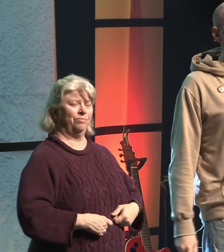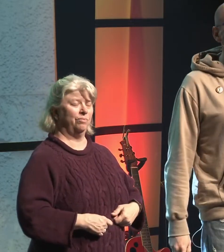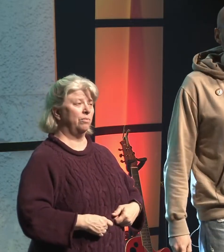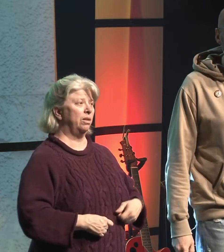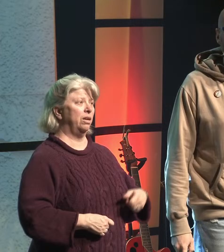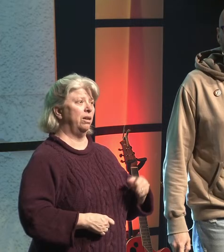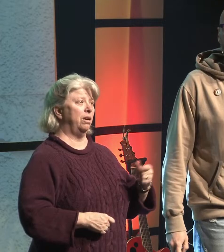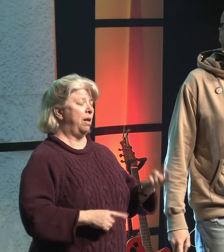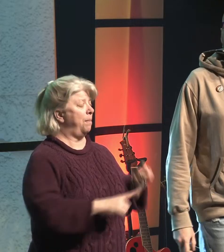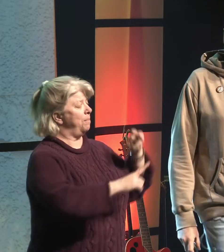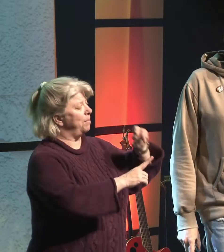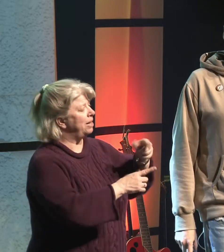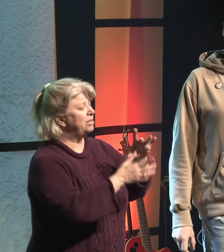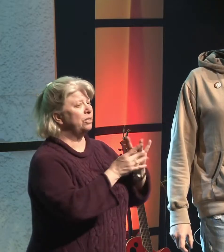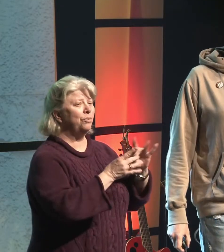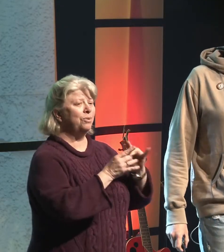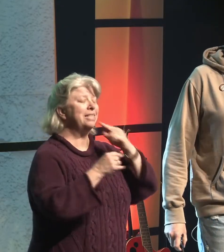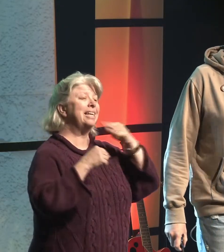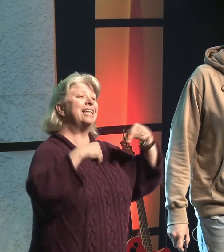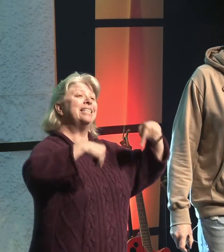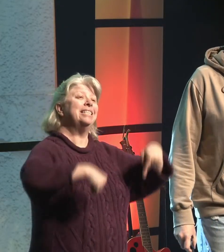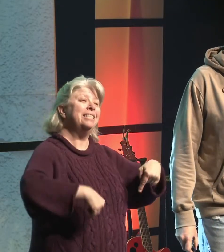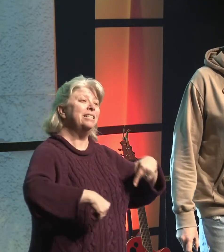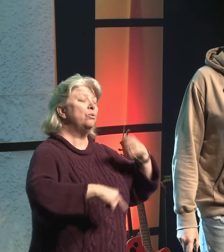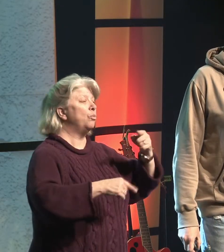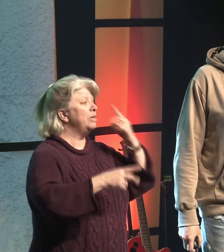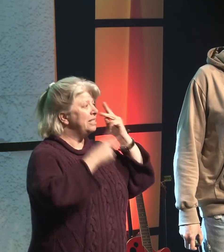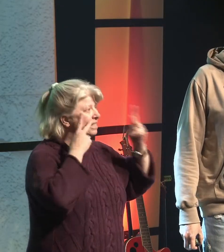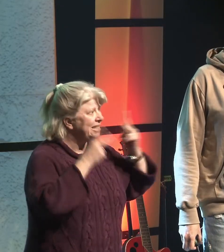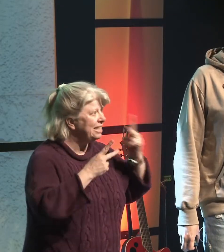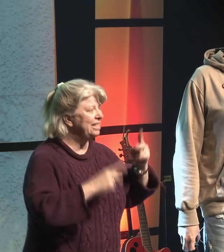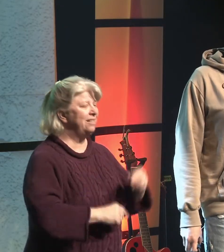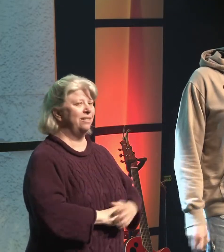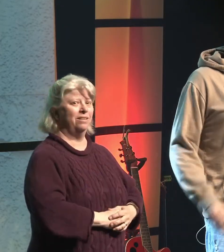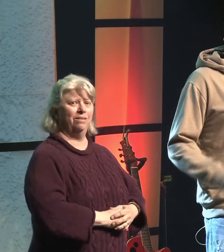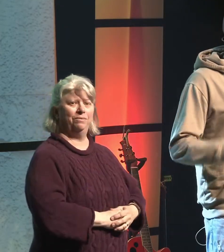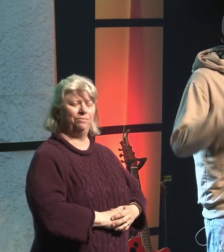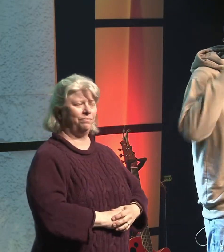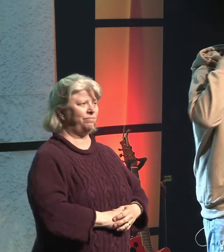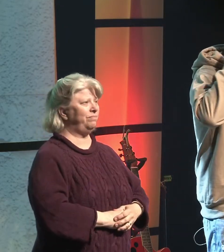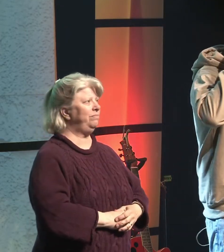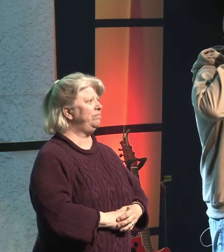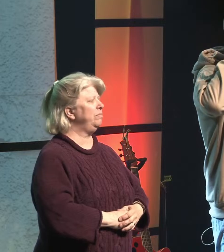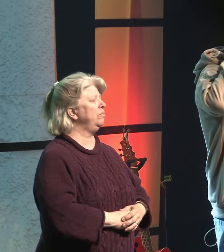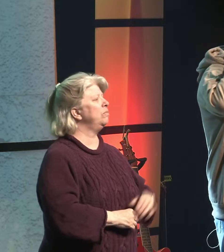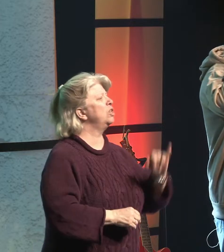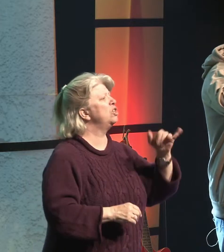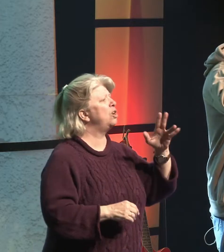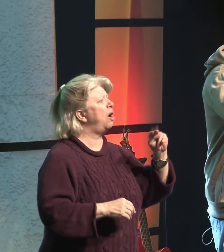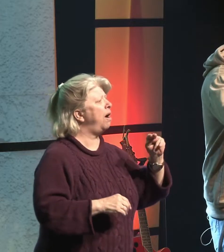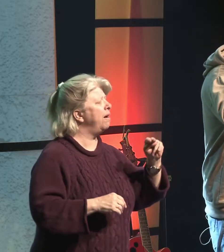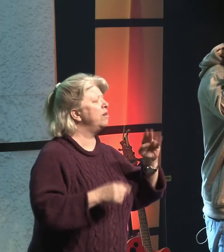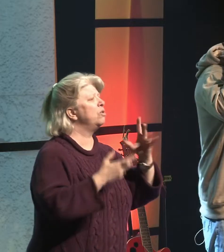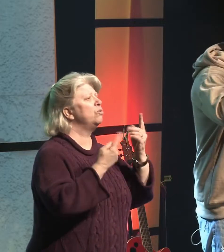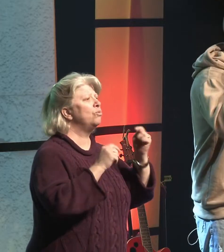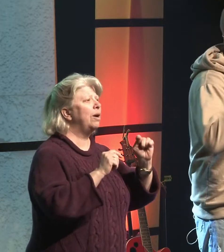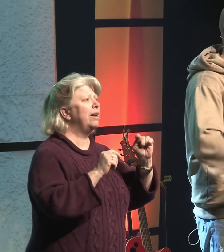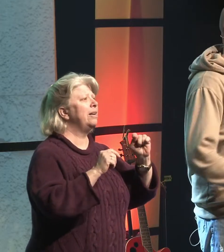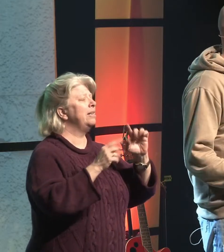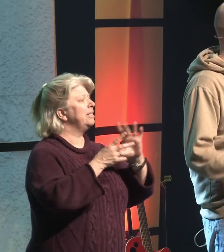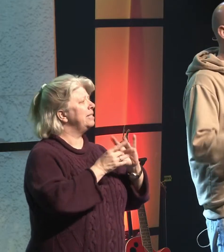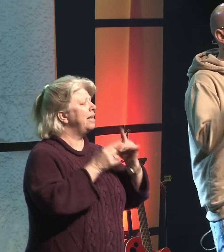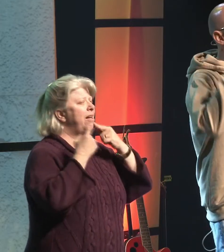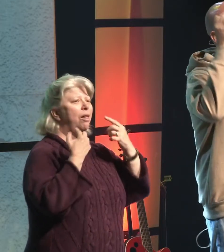him back to this story, and he says, this is what you're going to see. Like John is trying to say